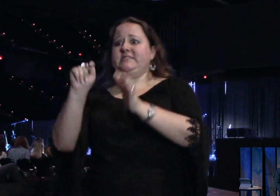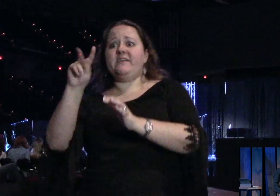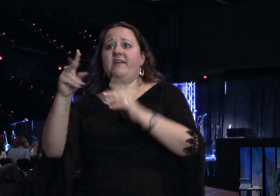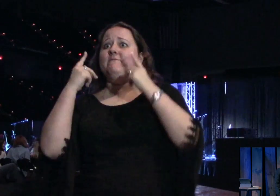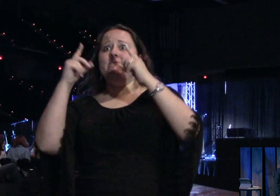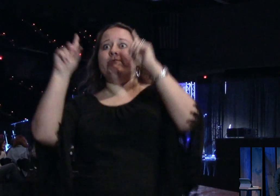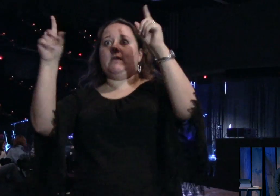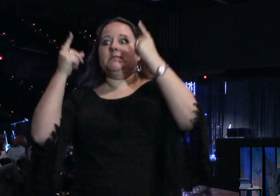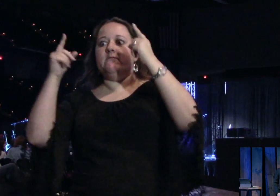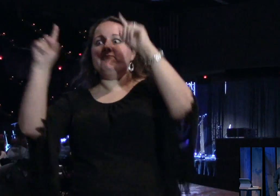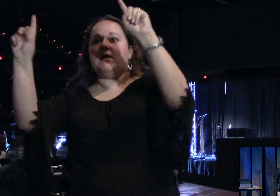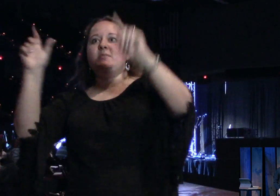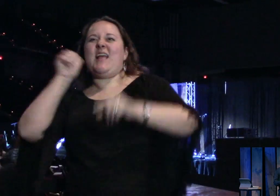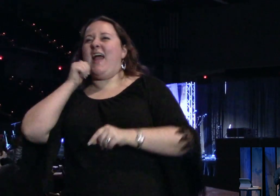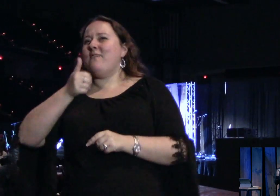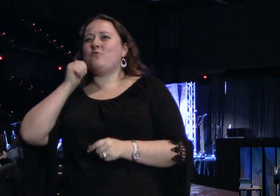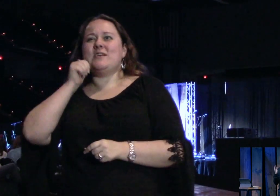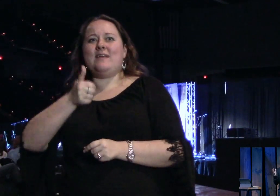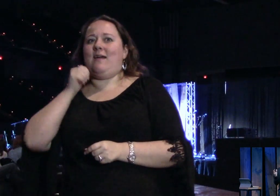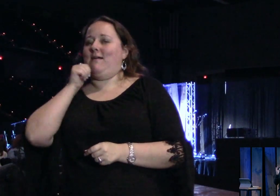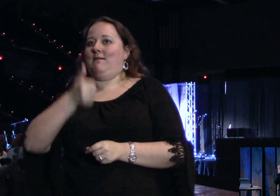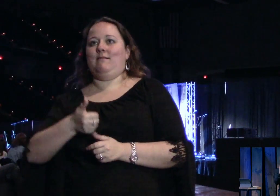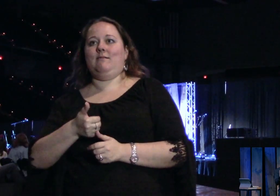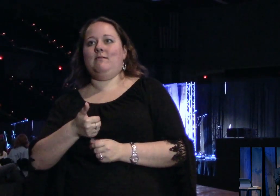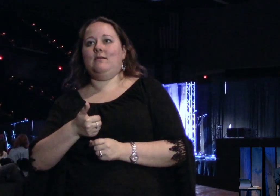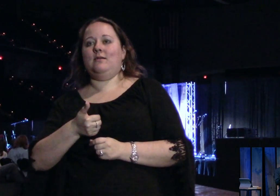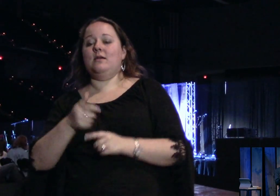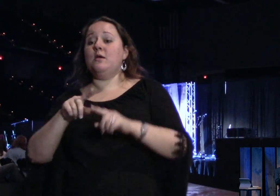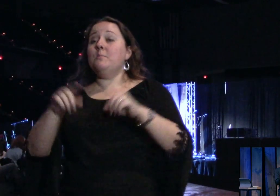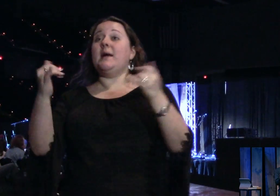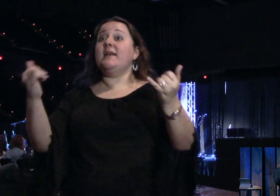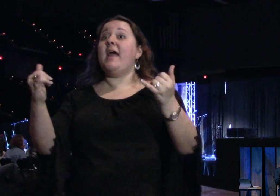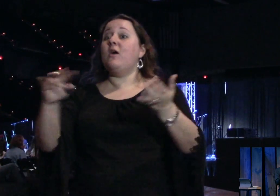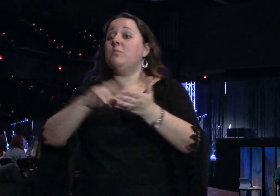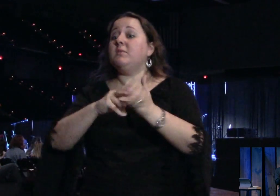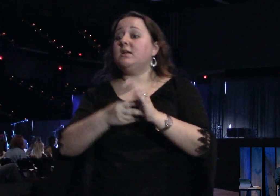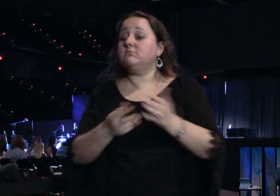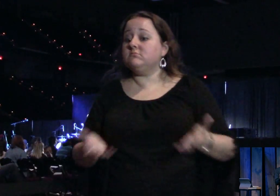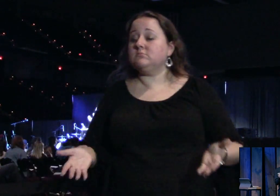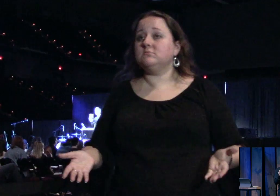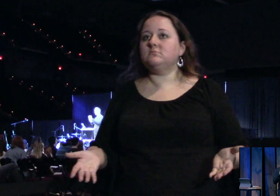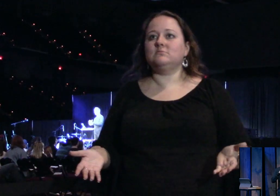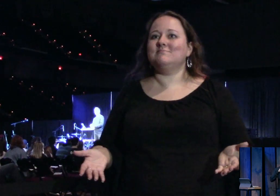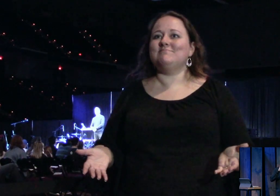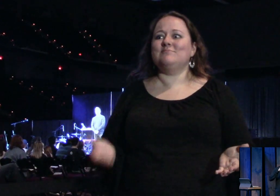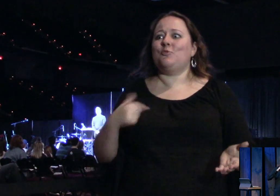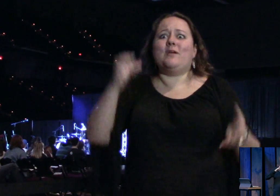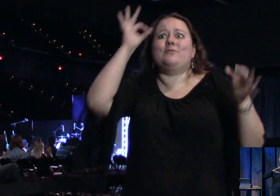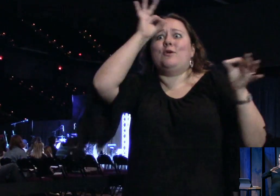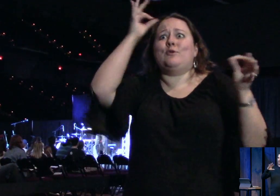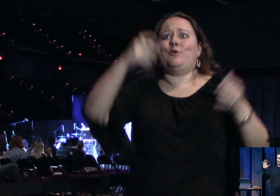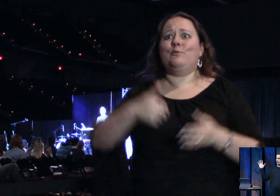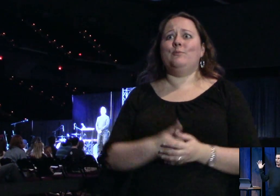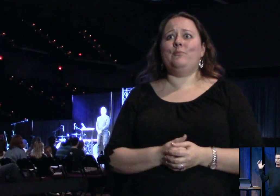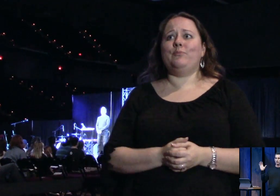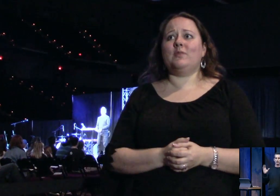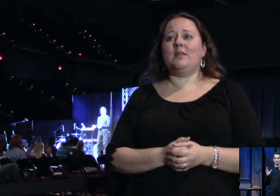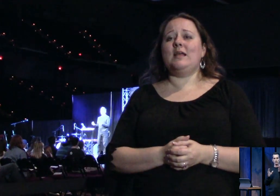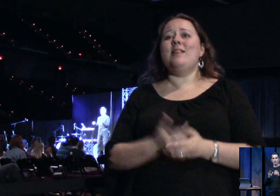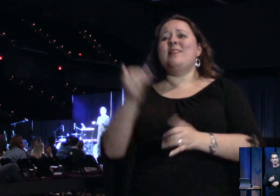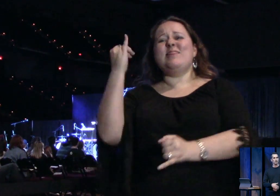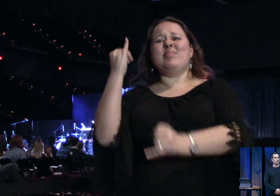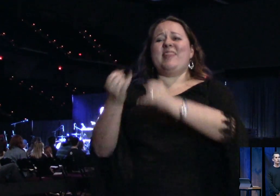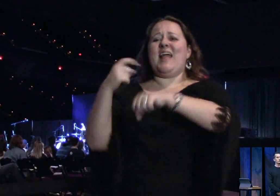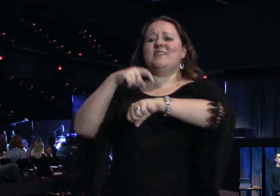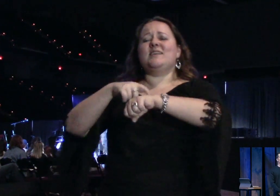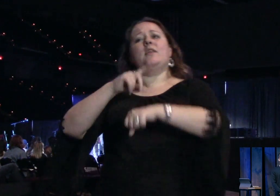They were in the newspaper and on the TV every single day. And now they are completely off our radar. Let